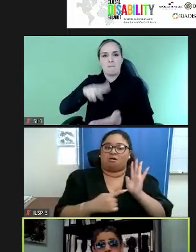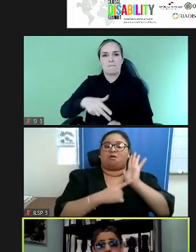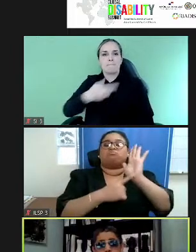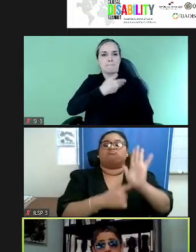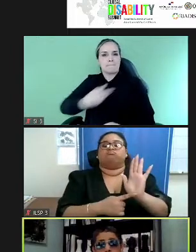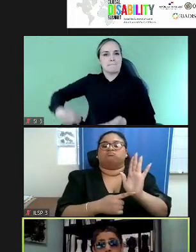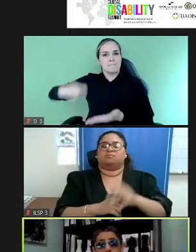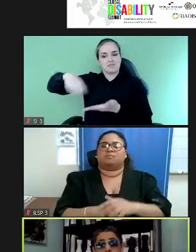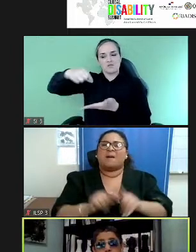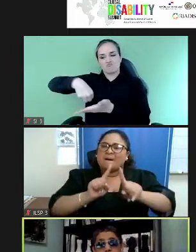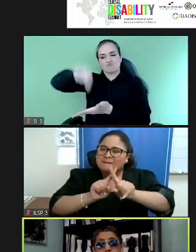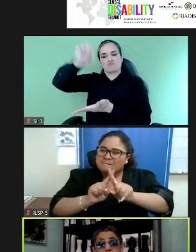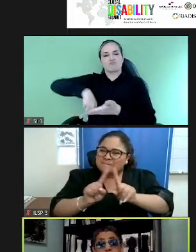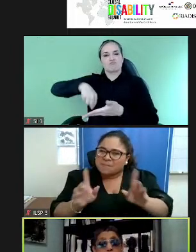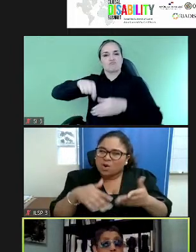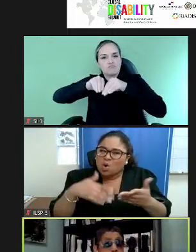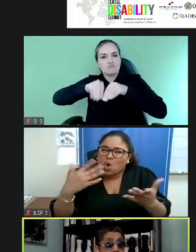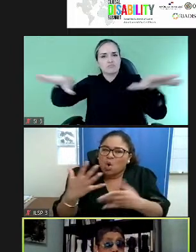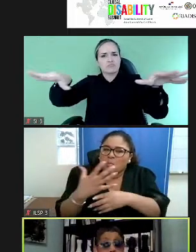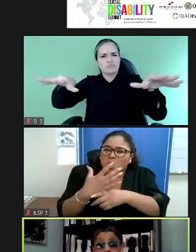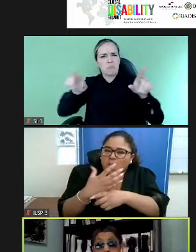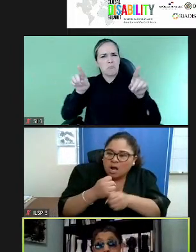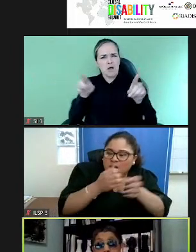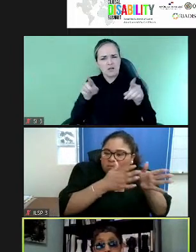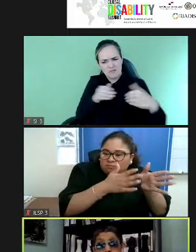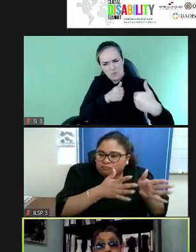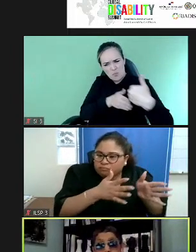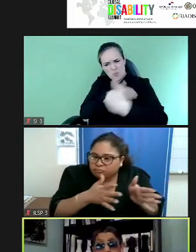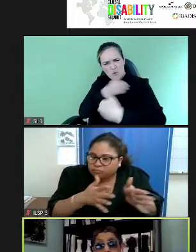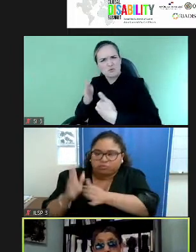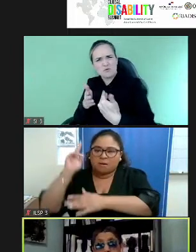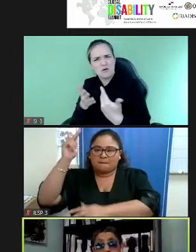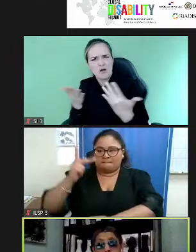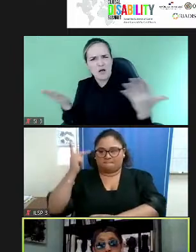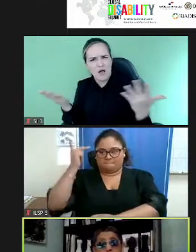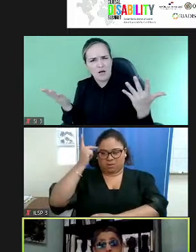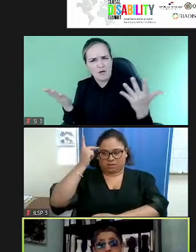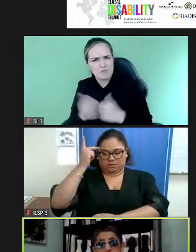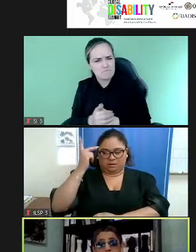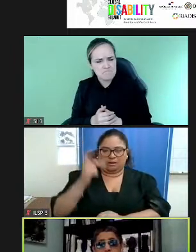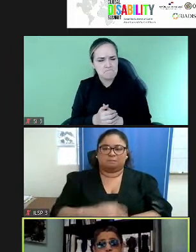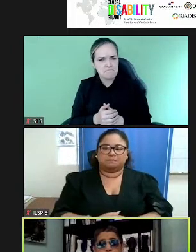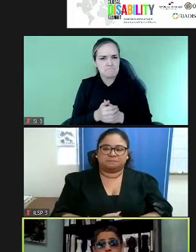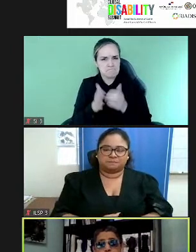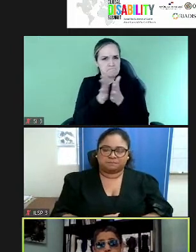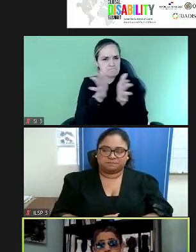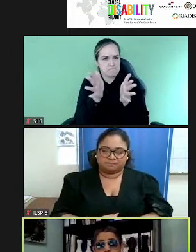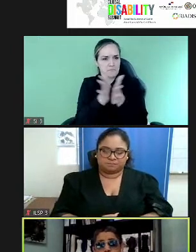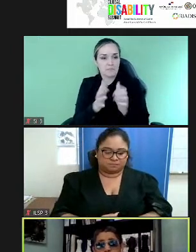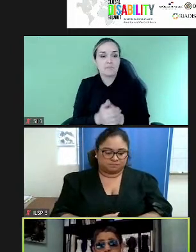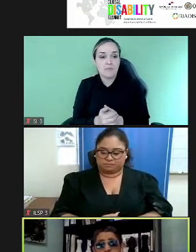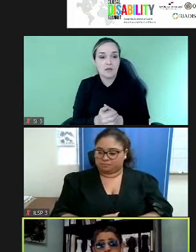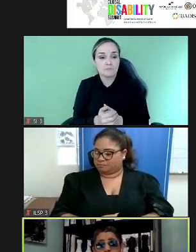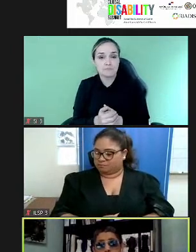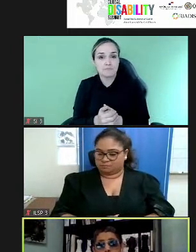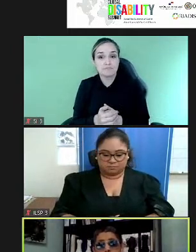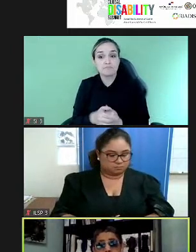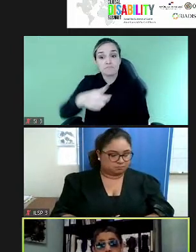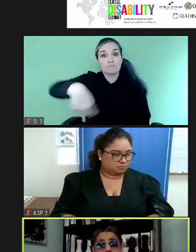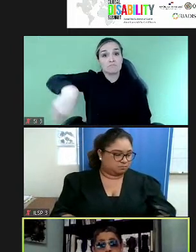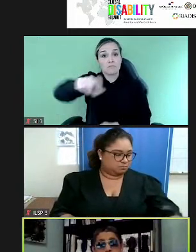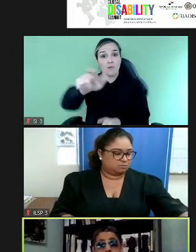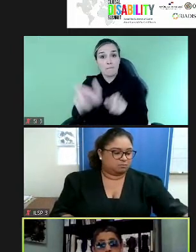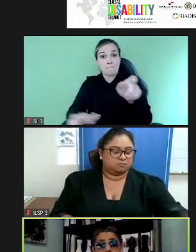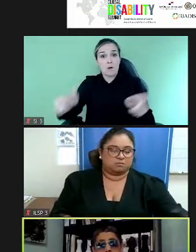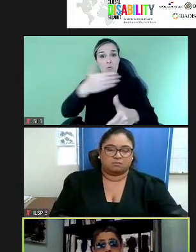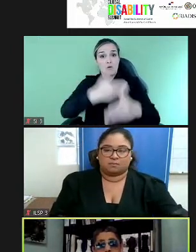we have it current right now for how was this politic policy process developed well the